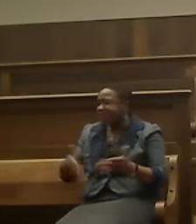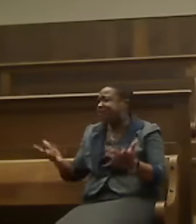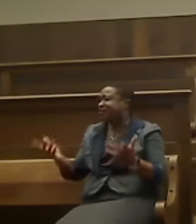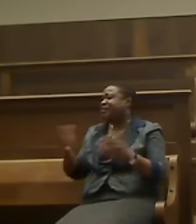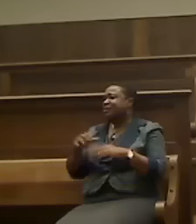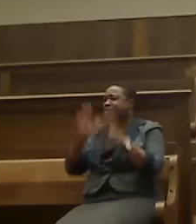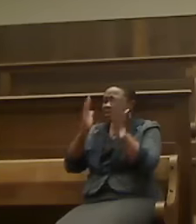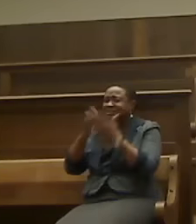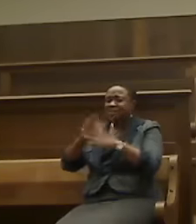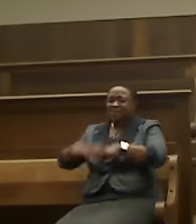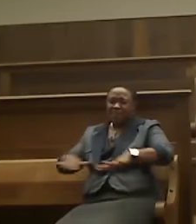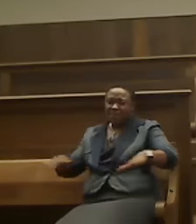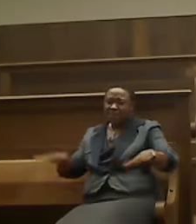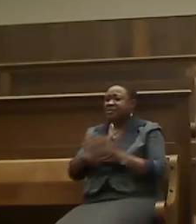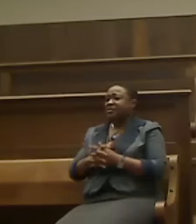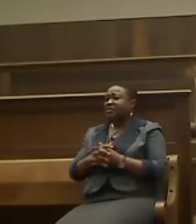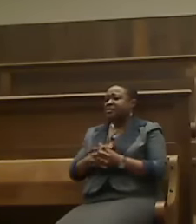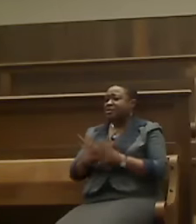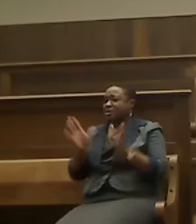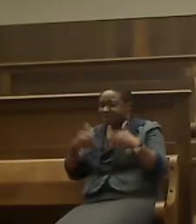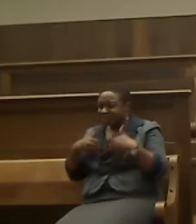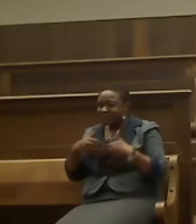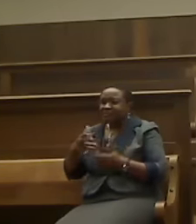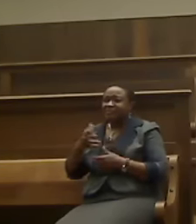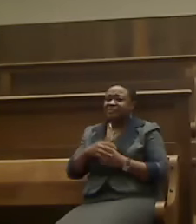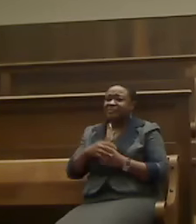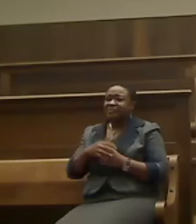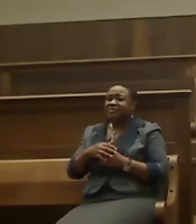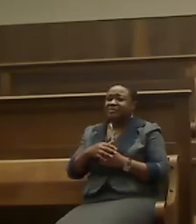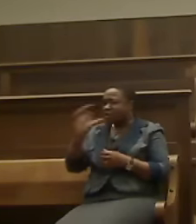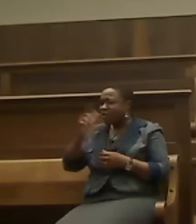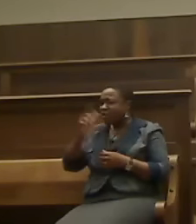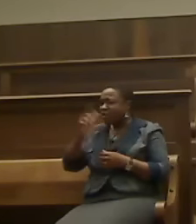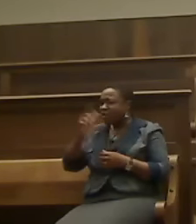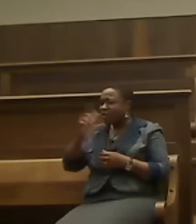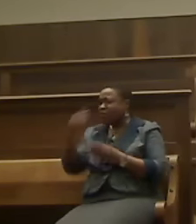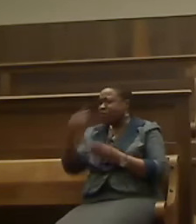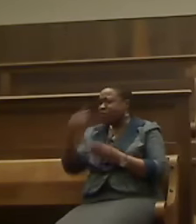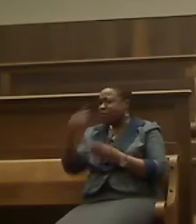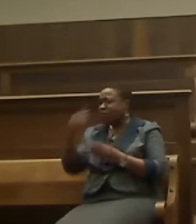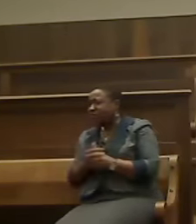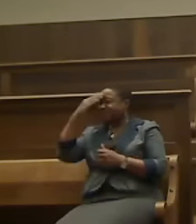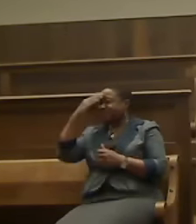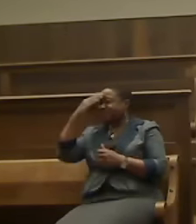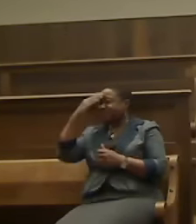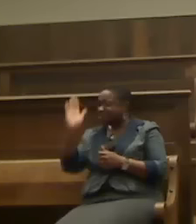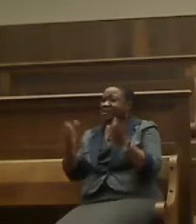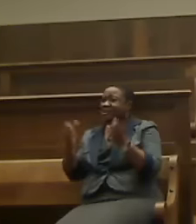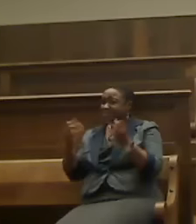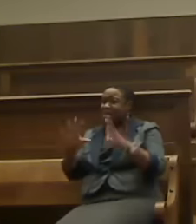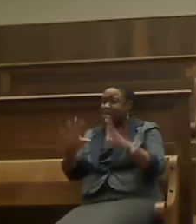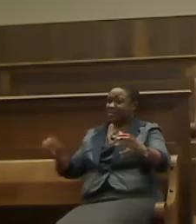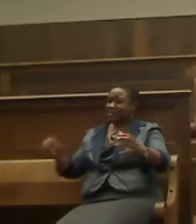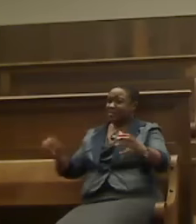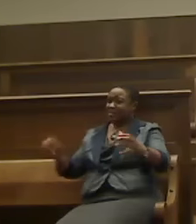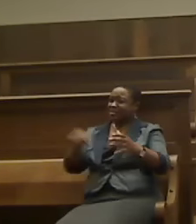etc., they are looking for a solution, and we know that large populations of these sufferers have